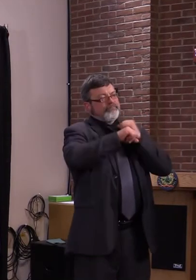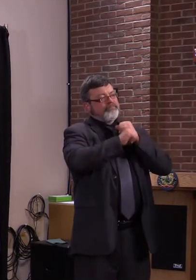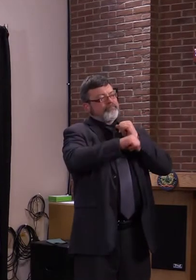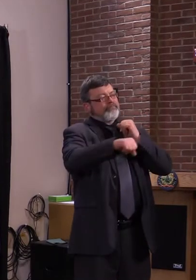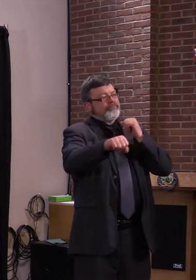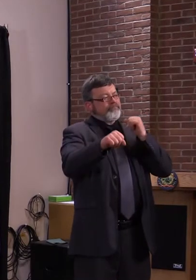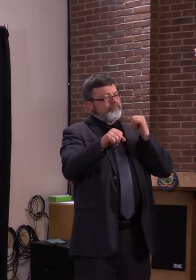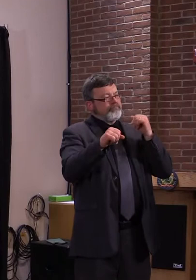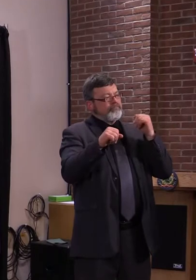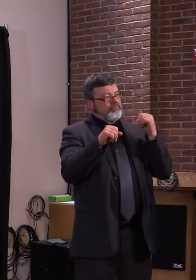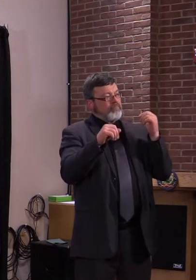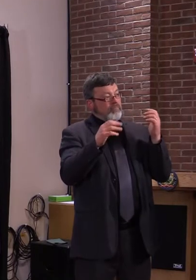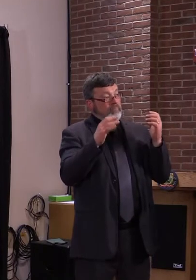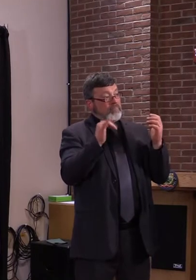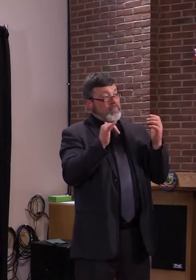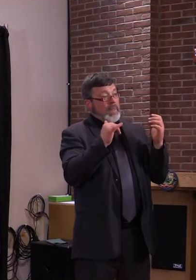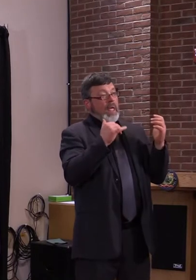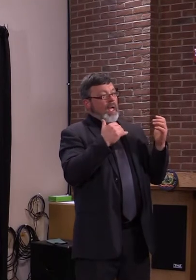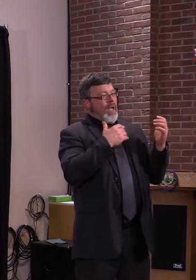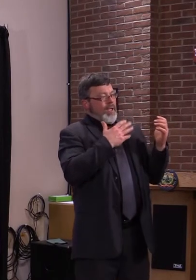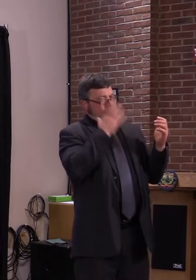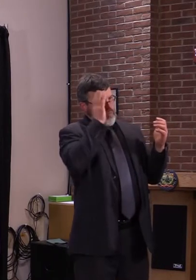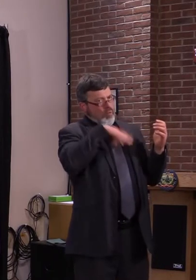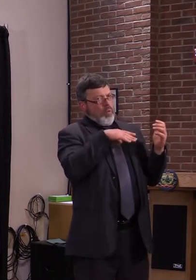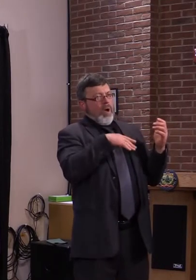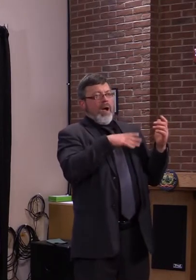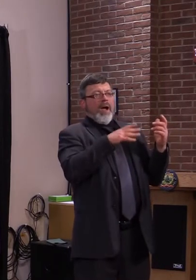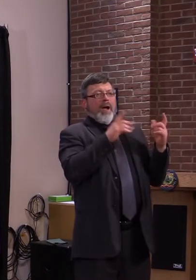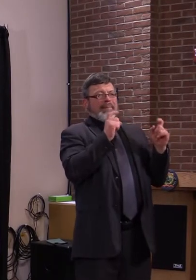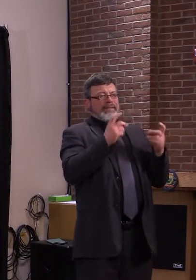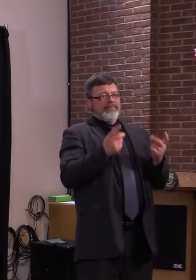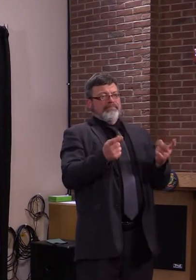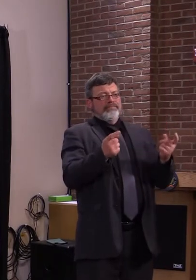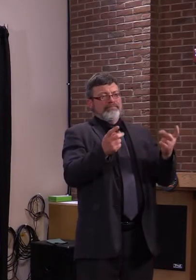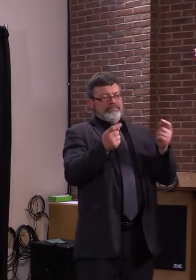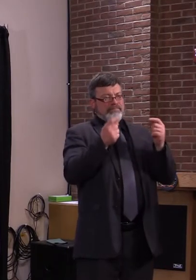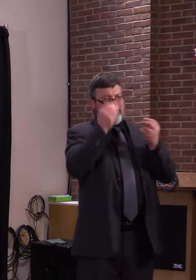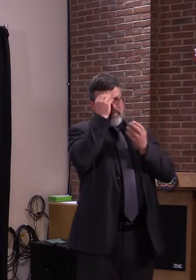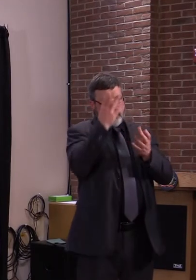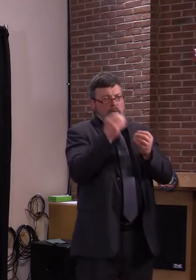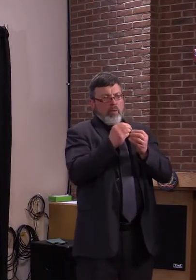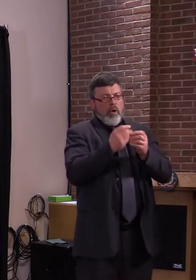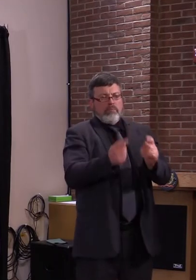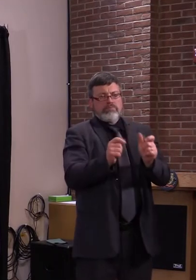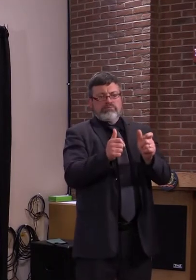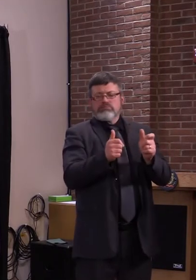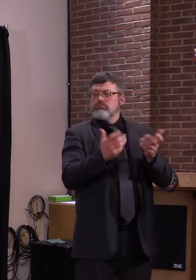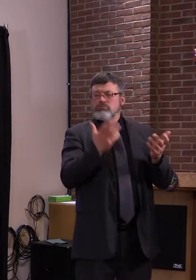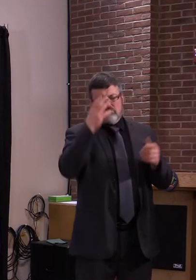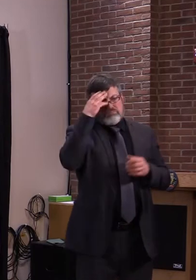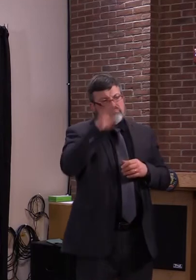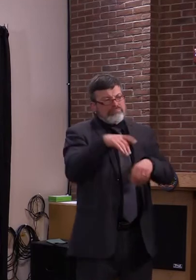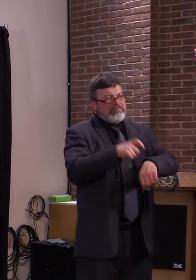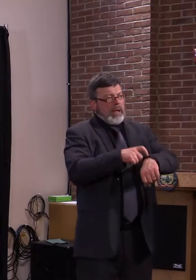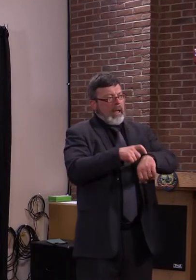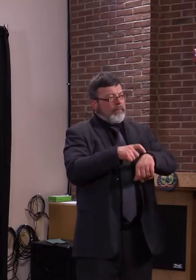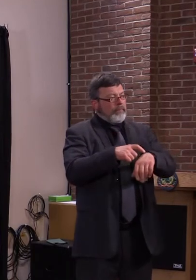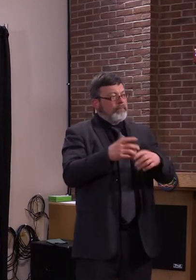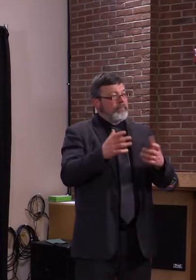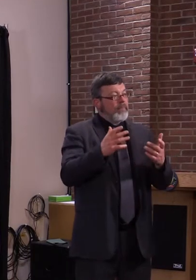modernization, for which a lot of federal money is now being allocated. So that's part of